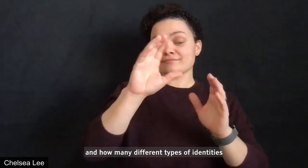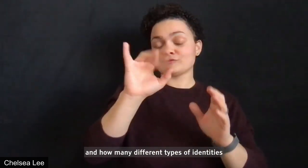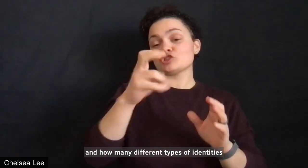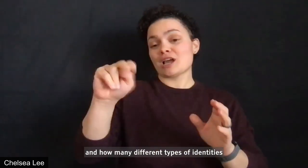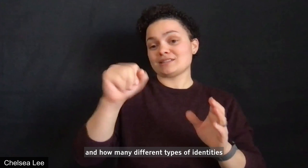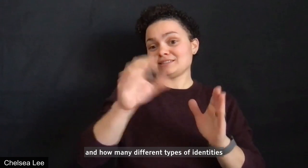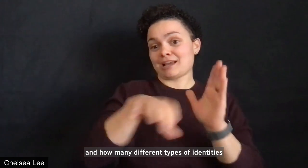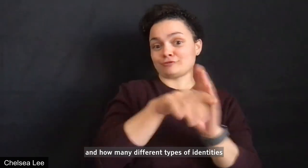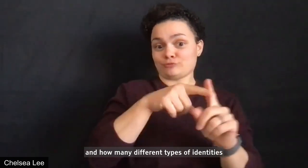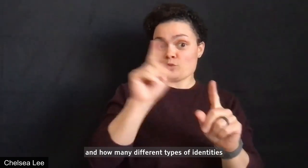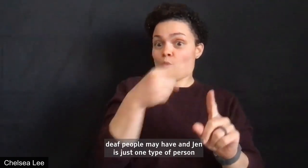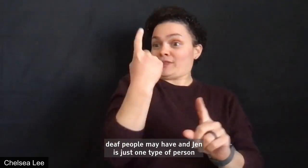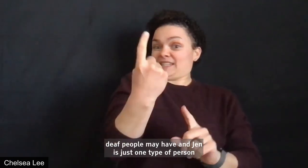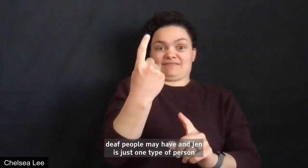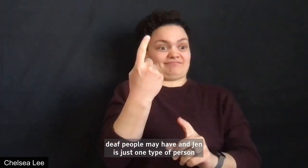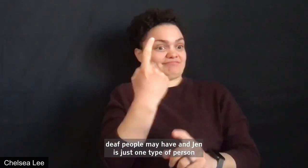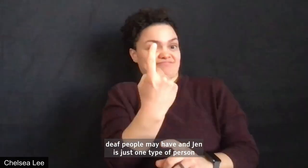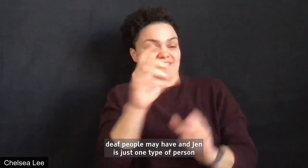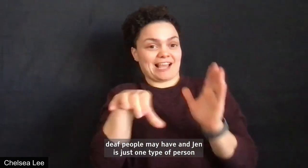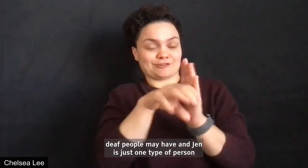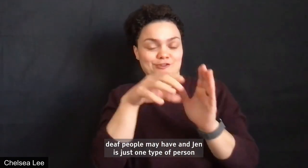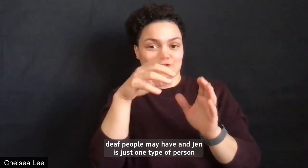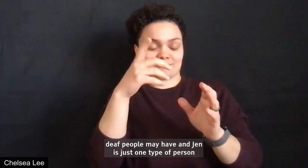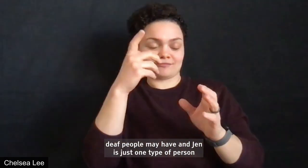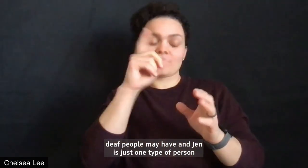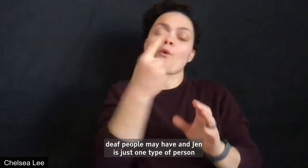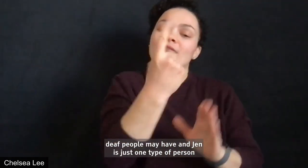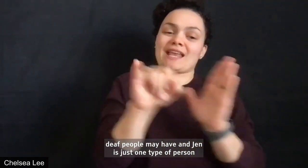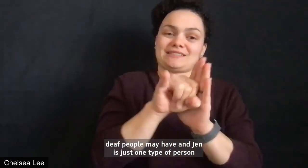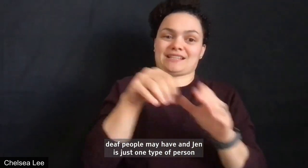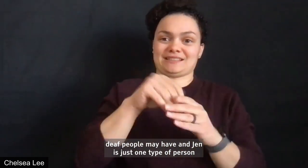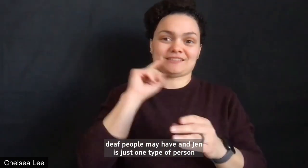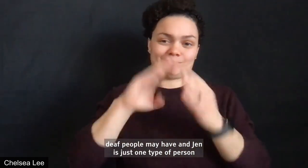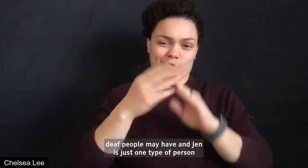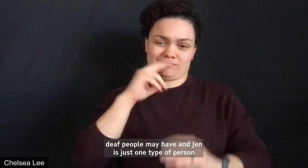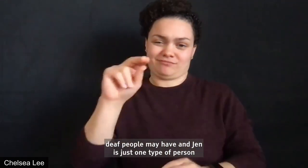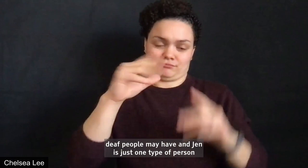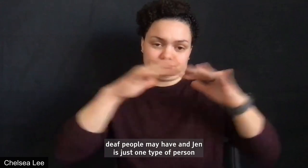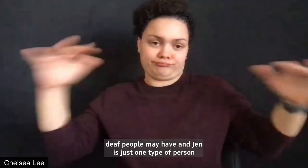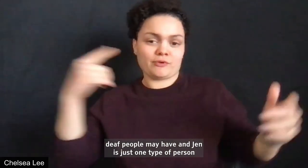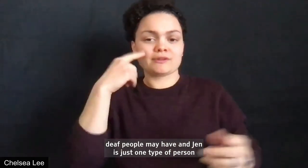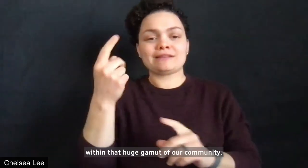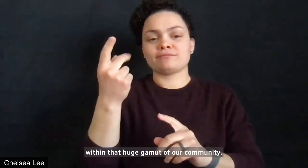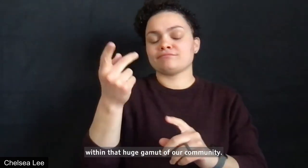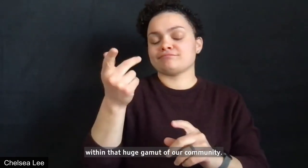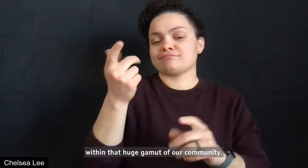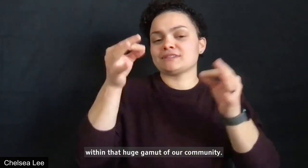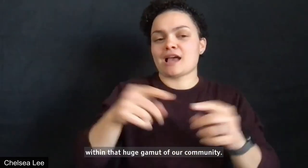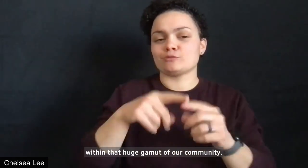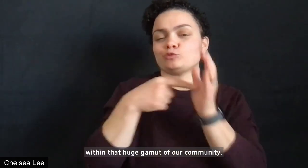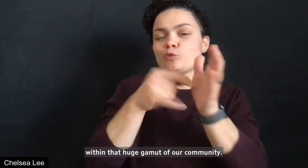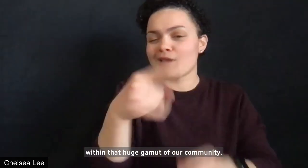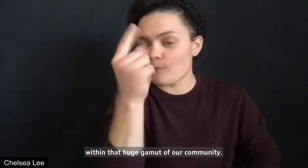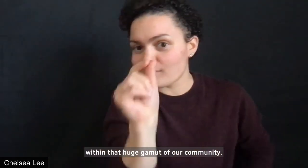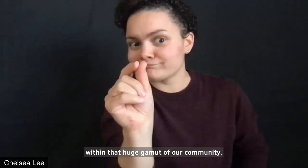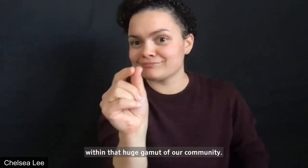how many different types of identities deaf people may have. And Jen is just one type of person within